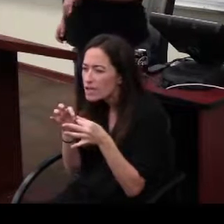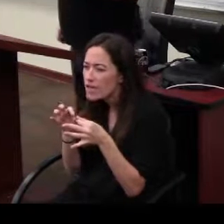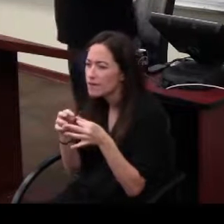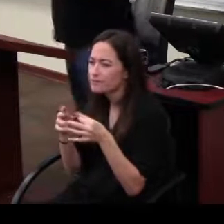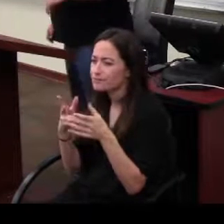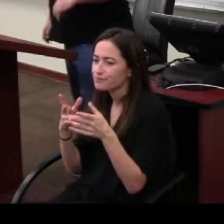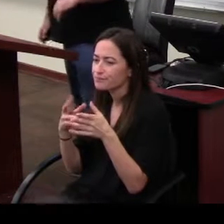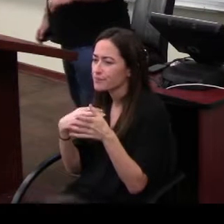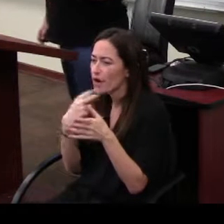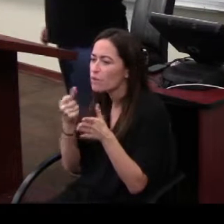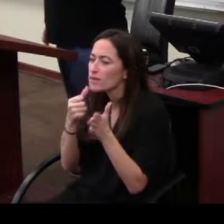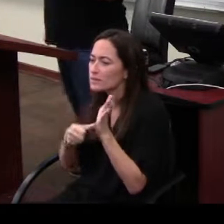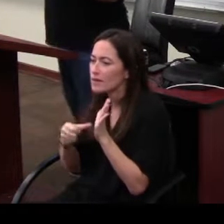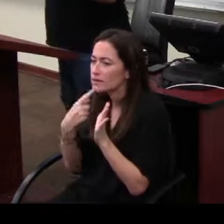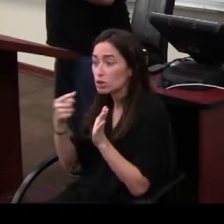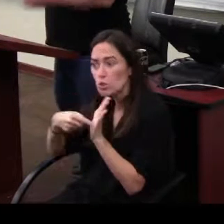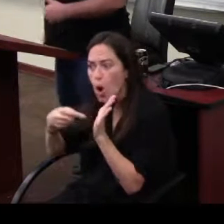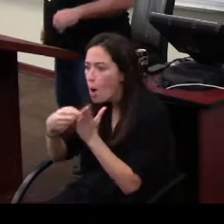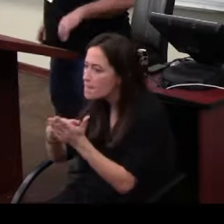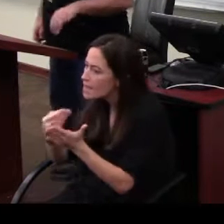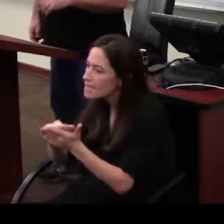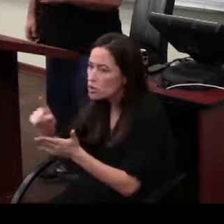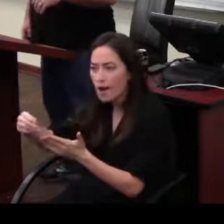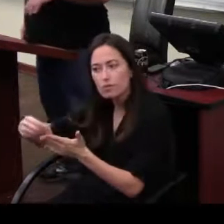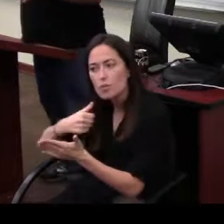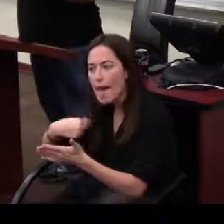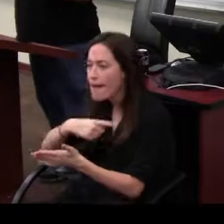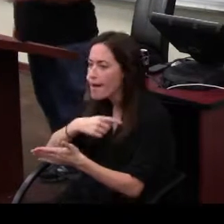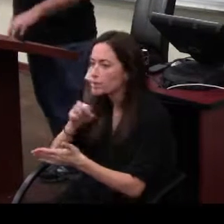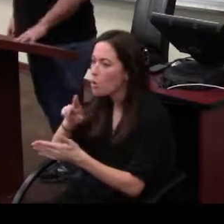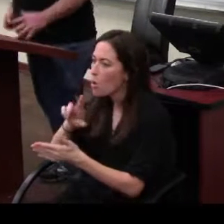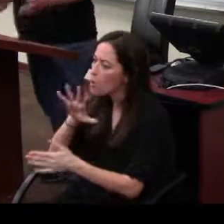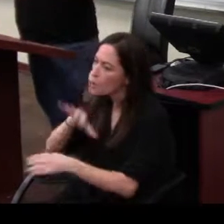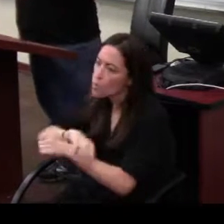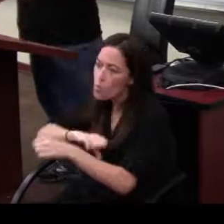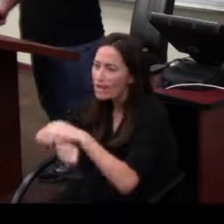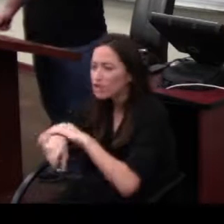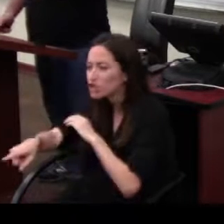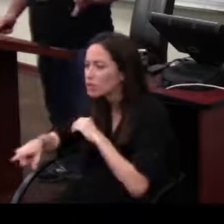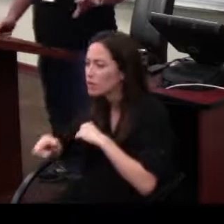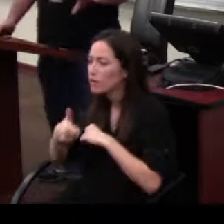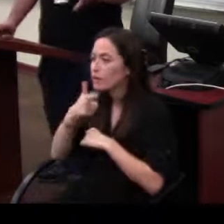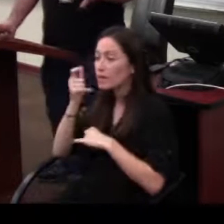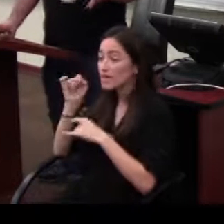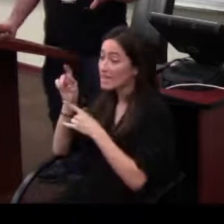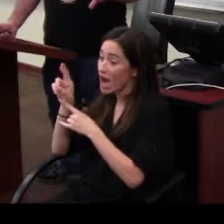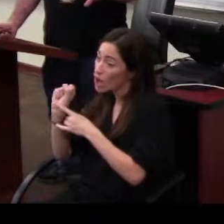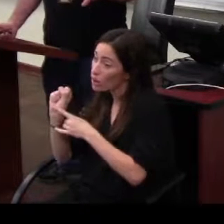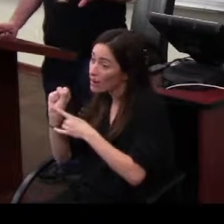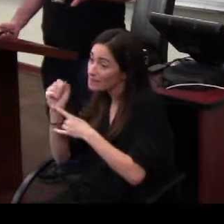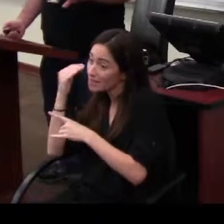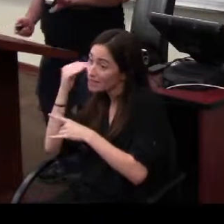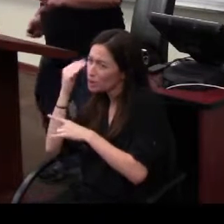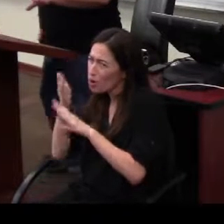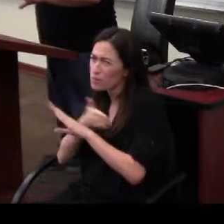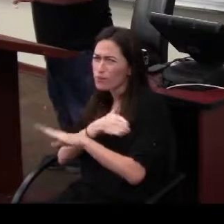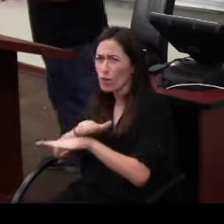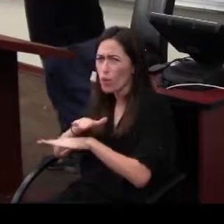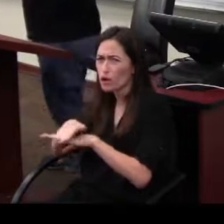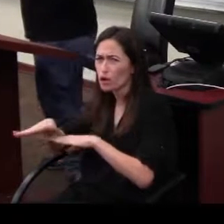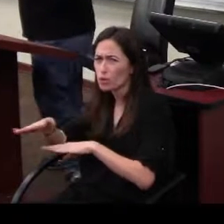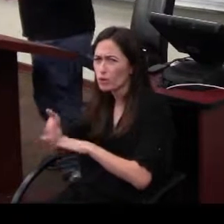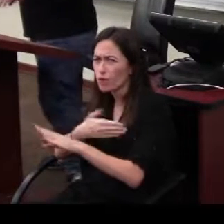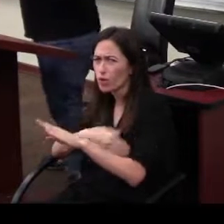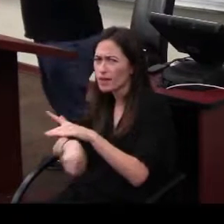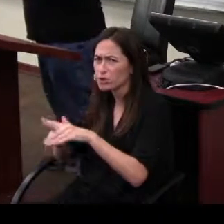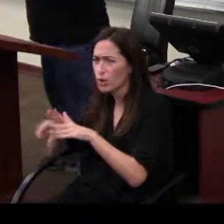hey, you know, you owe a bunch of money, pay us or we're going to come arrest you. Because the IRS is known for warning you before they kick your door in, right?